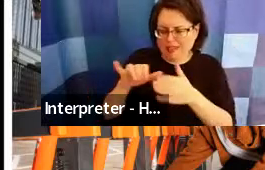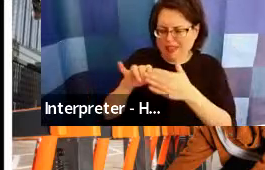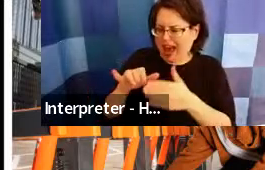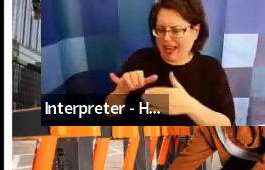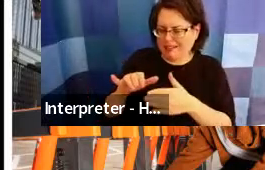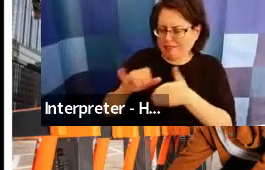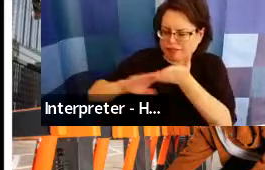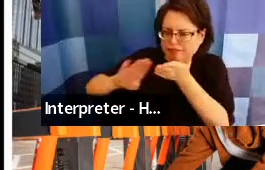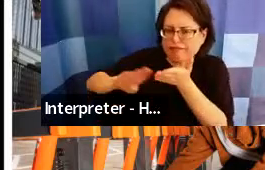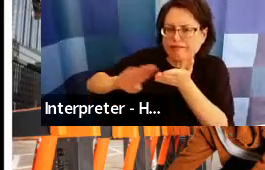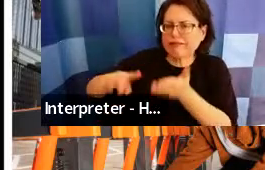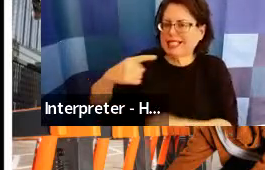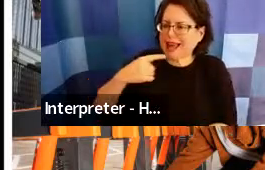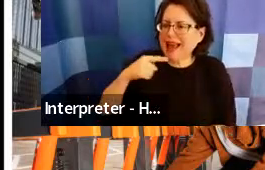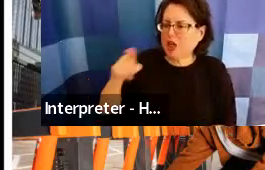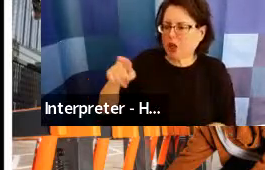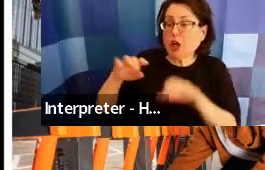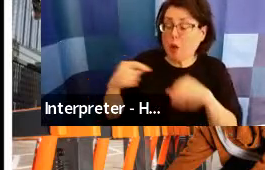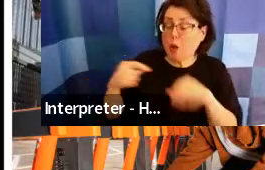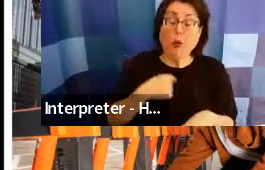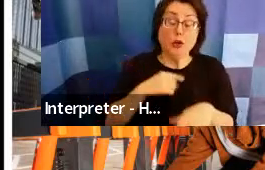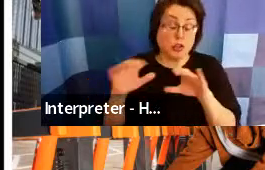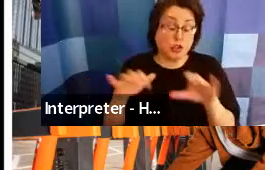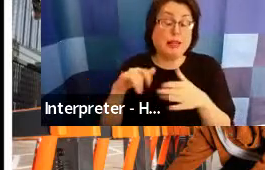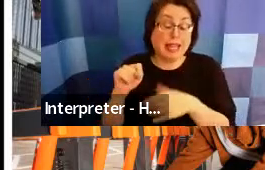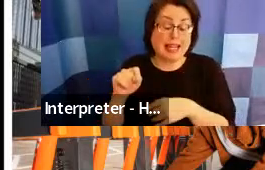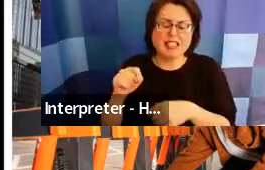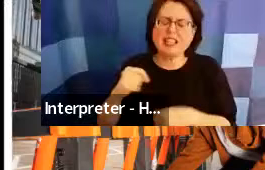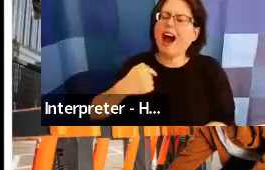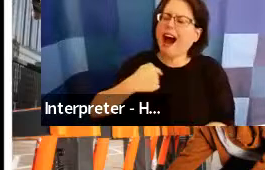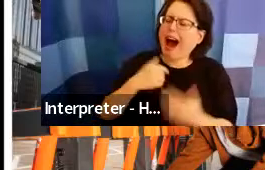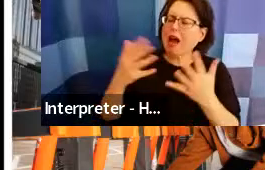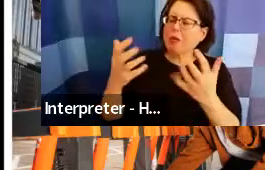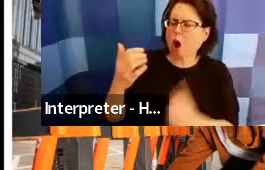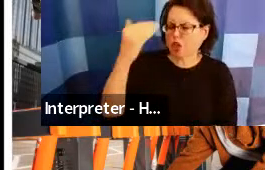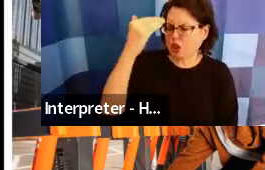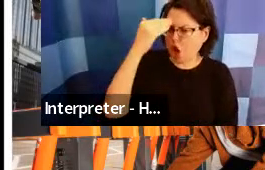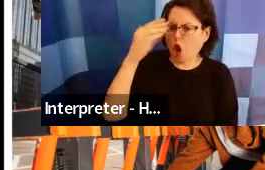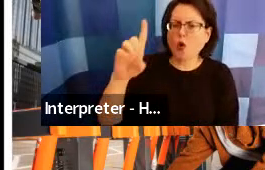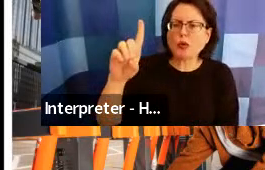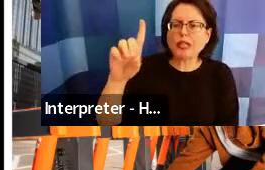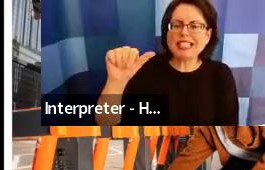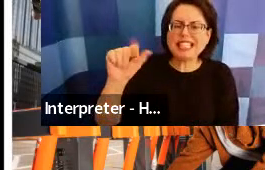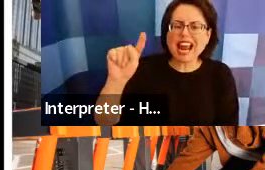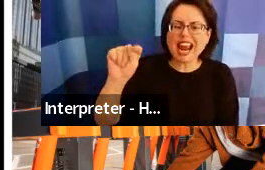hear the data on what's the response time.